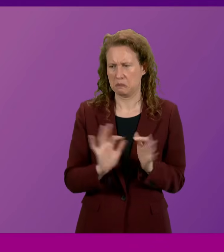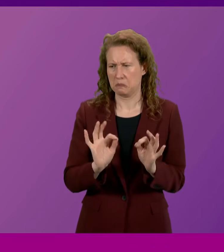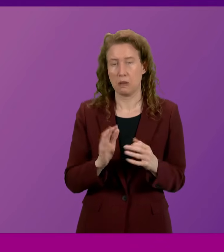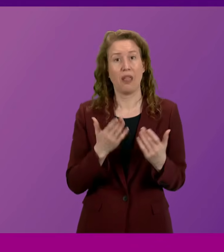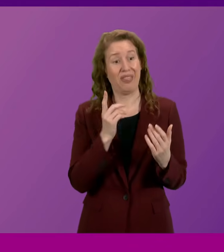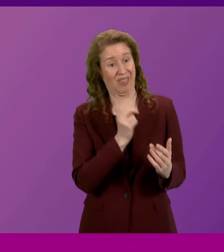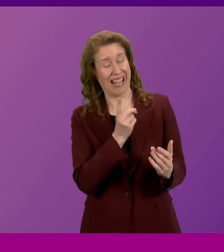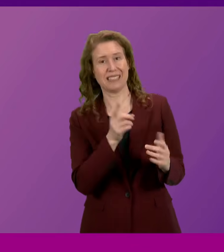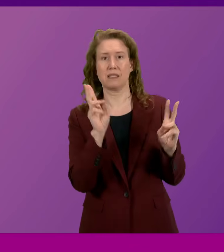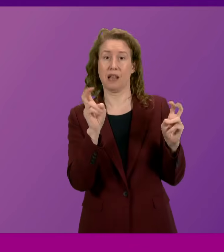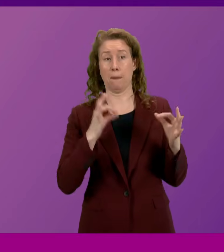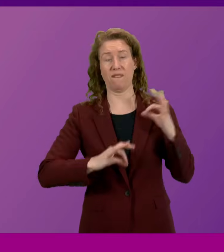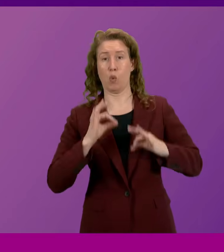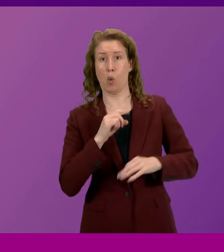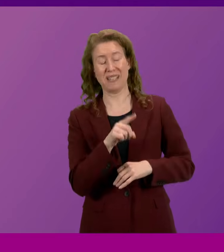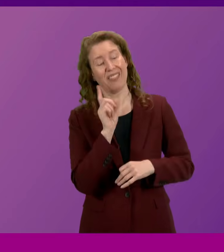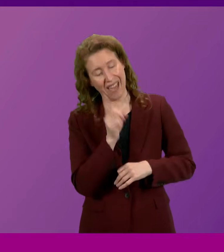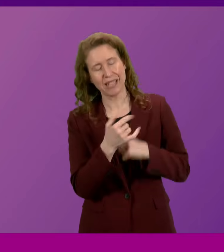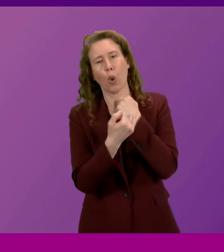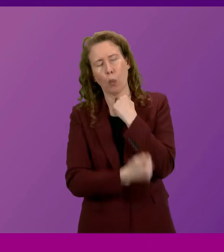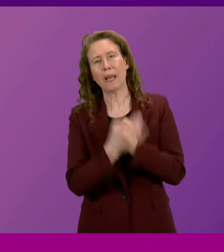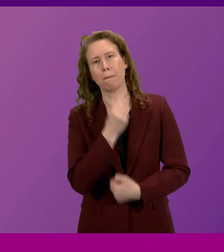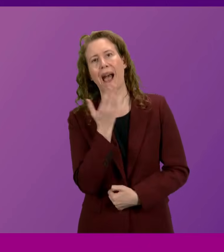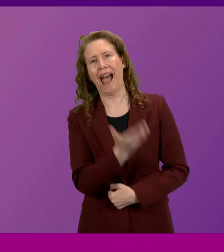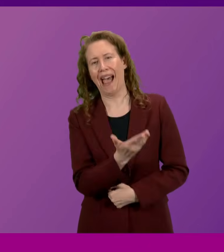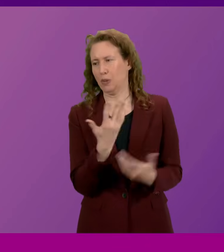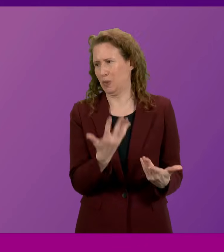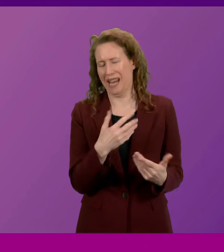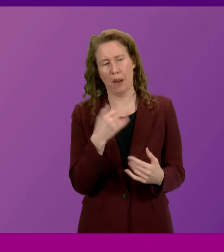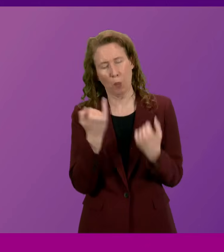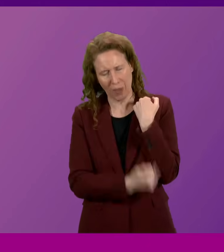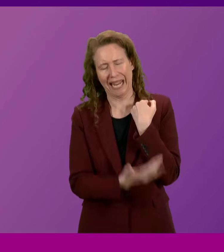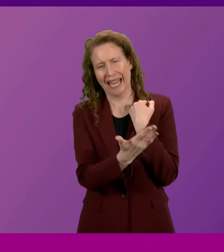That's the performance of a weak man in front of Parliament today.